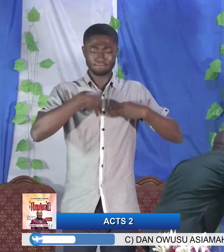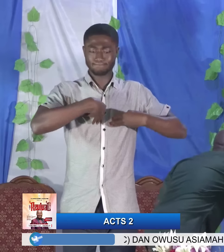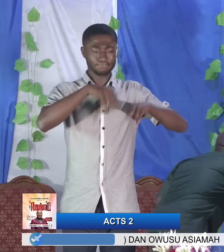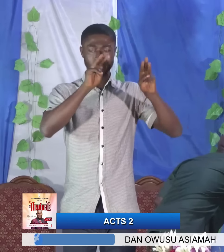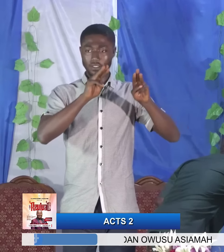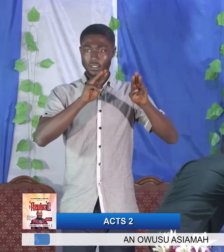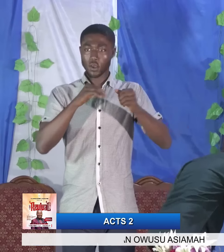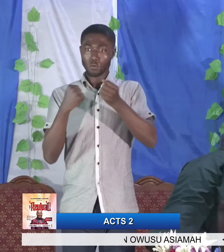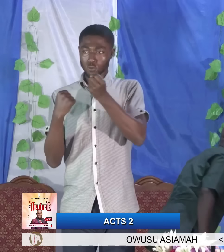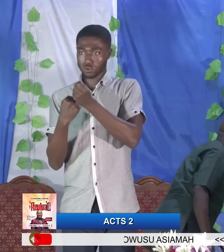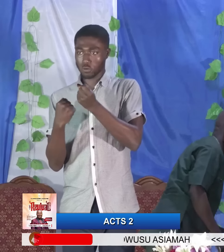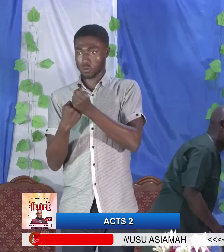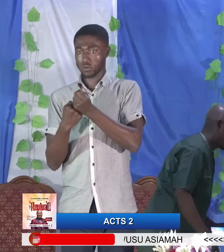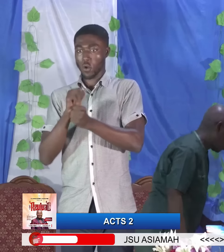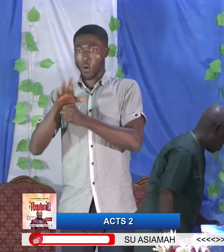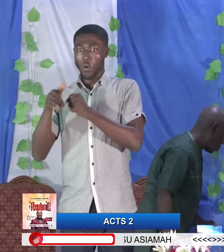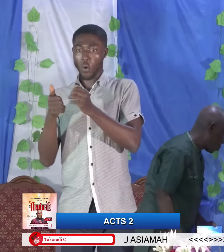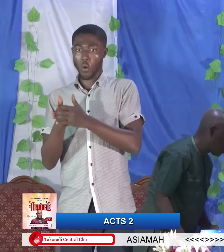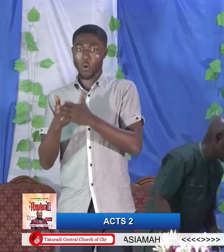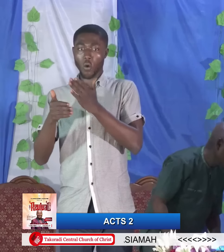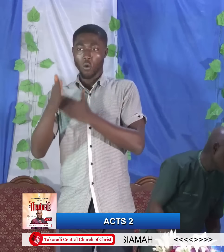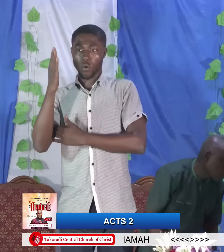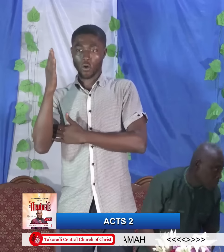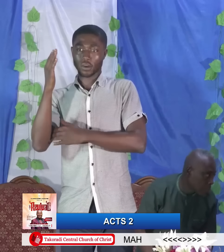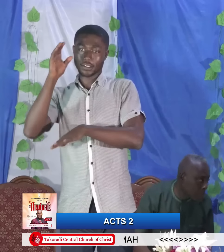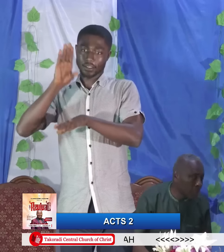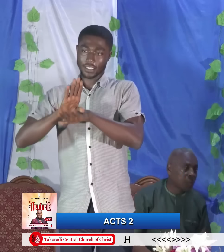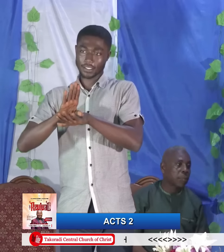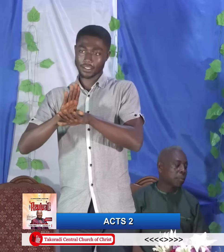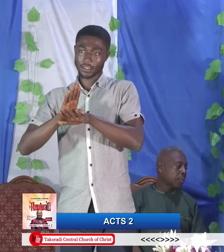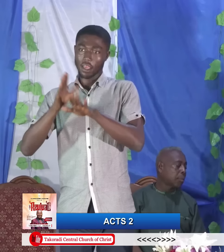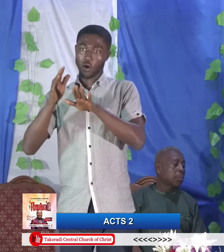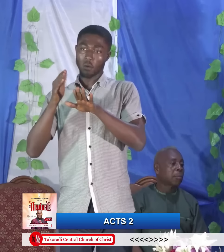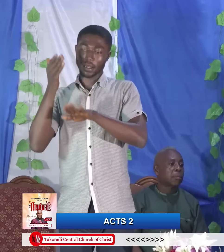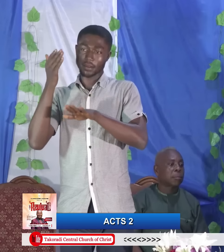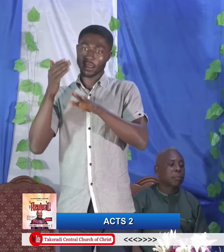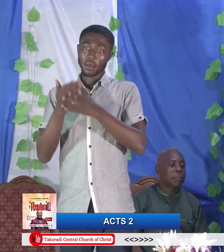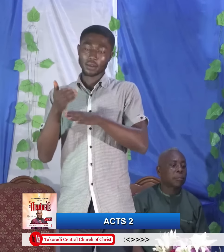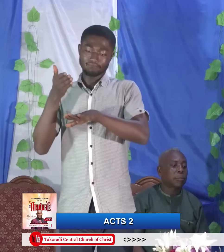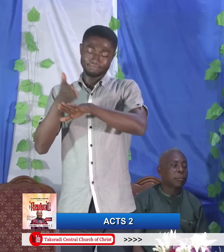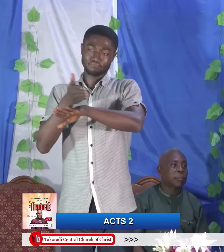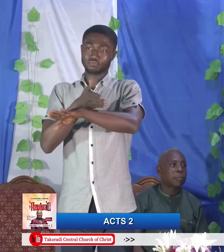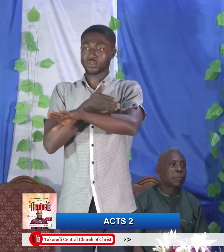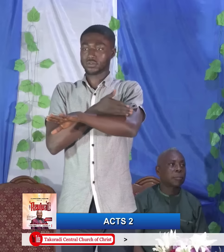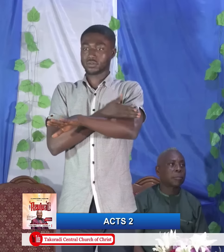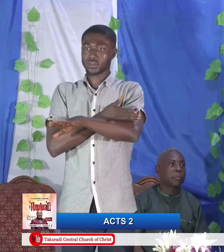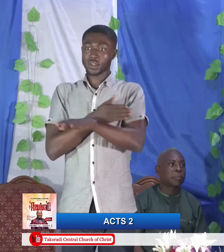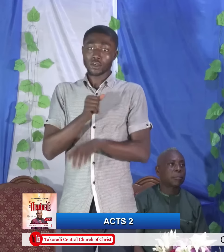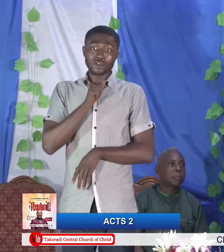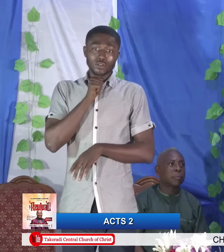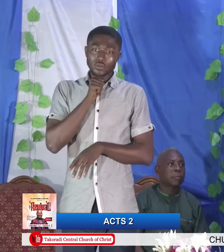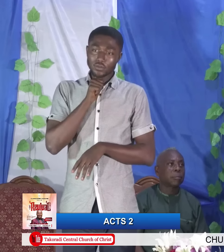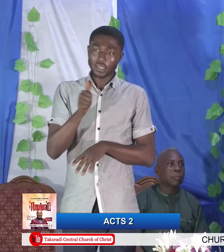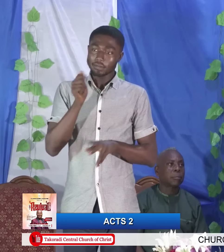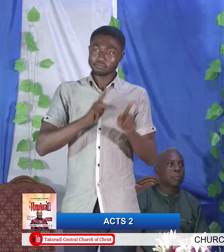ade boy said e be ya asafuni mu jumadie betumi akoso eno na nya nipa bi anhyehye eno